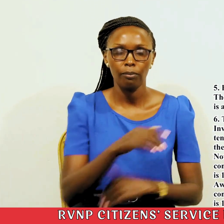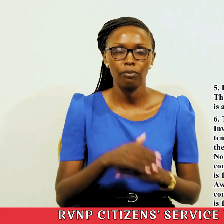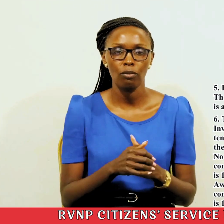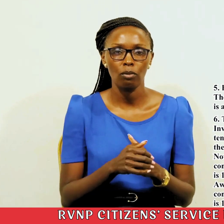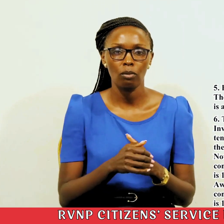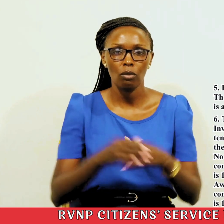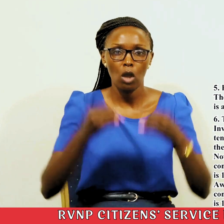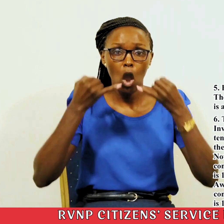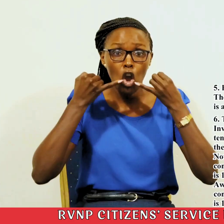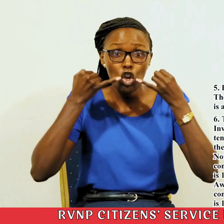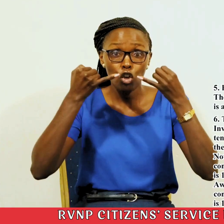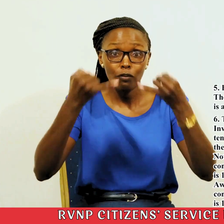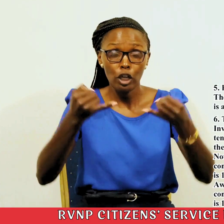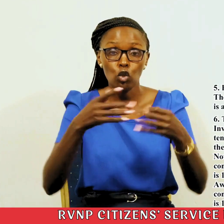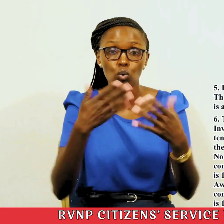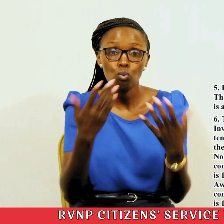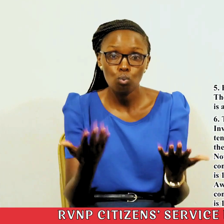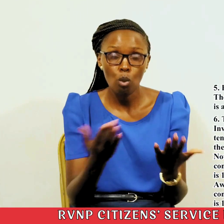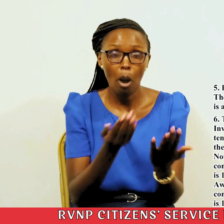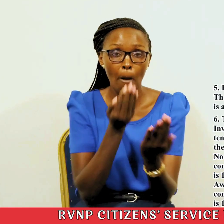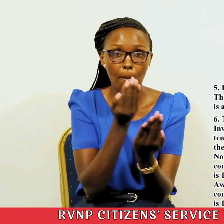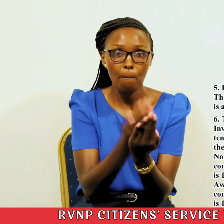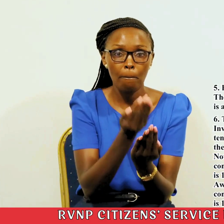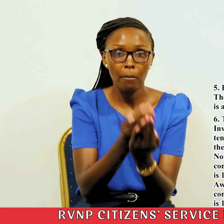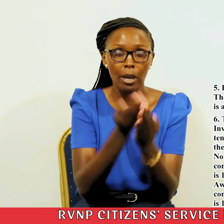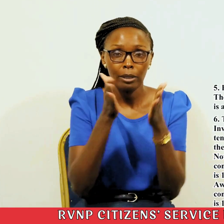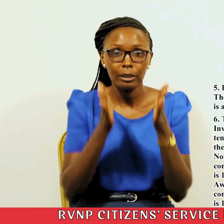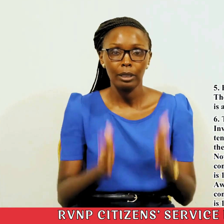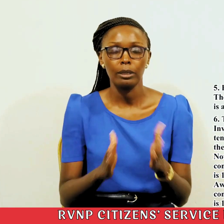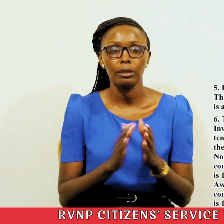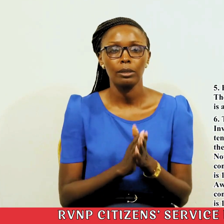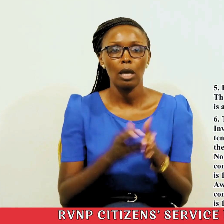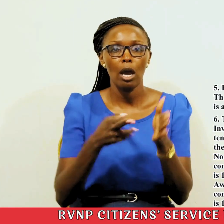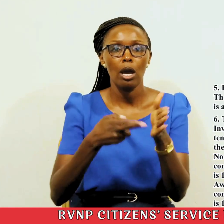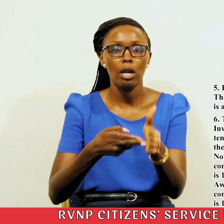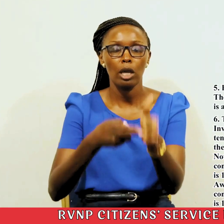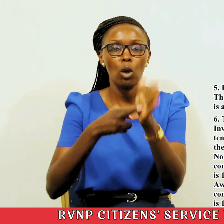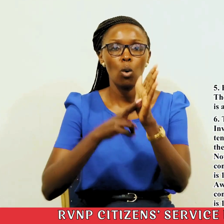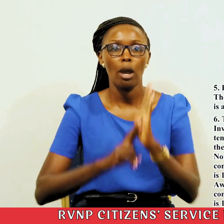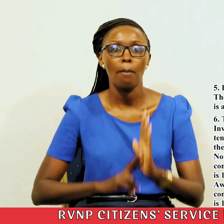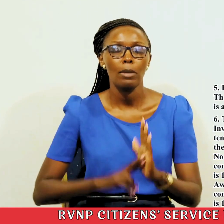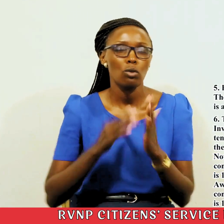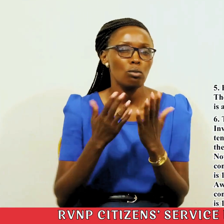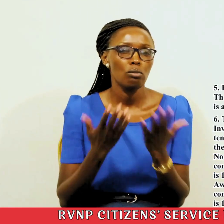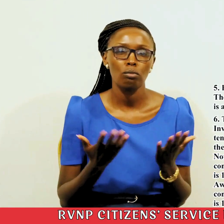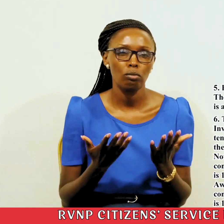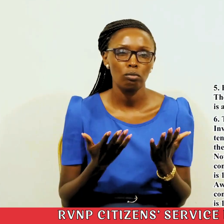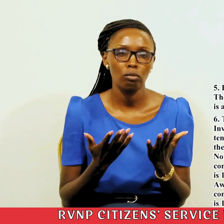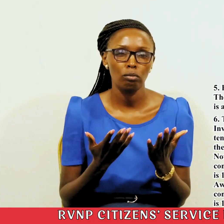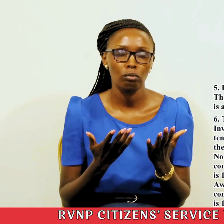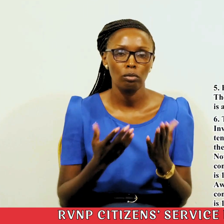Notification to bidders. The requirement is to provide contact